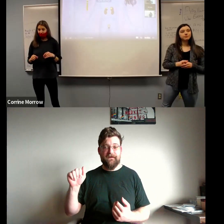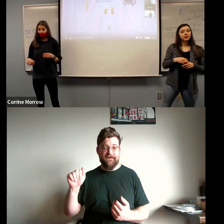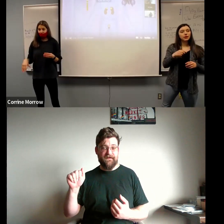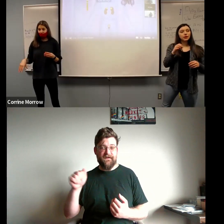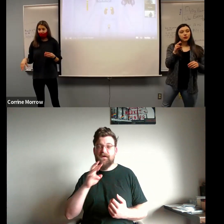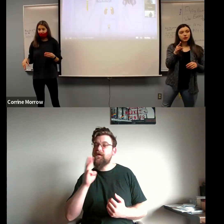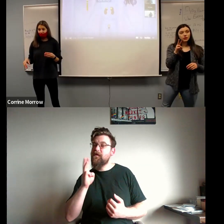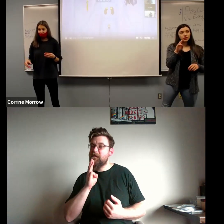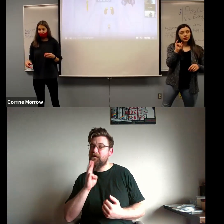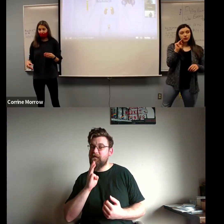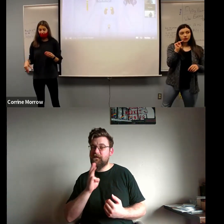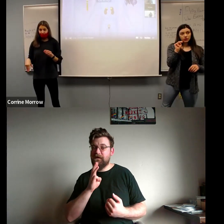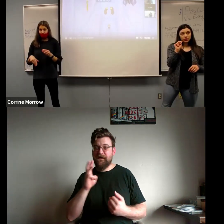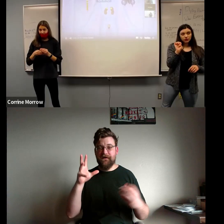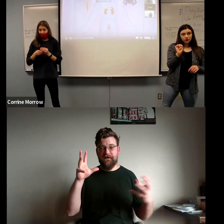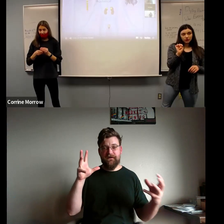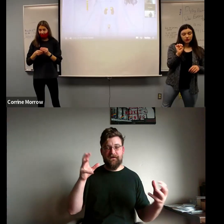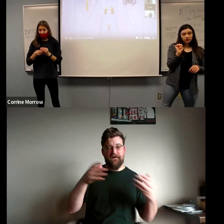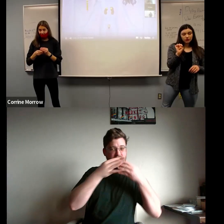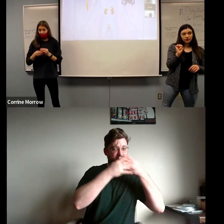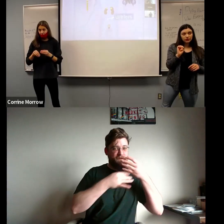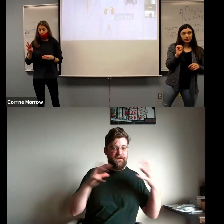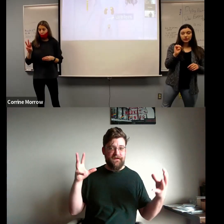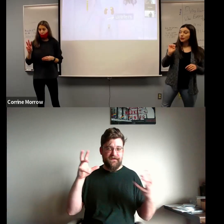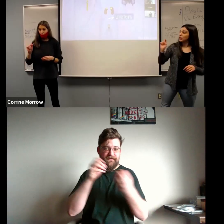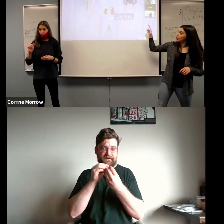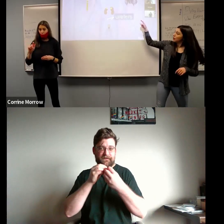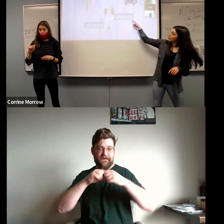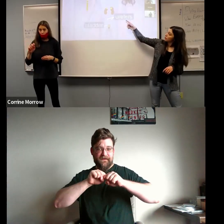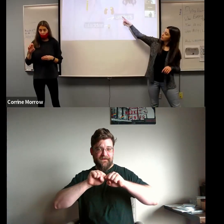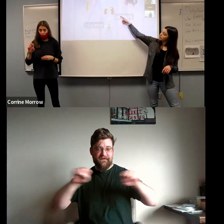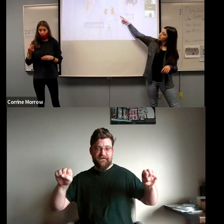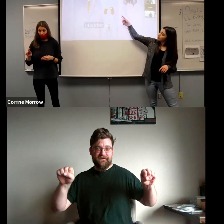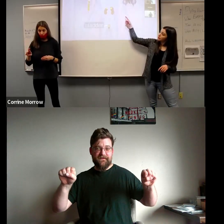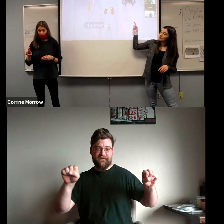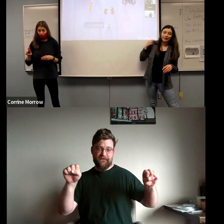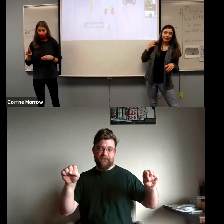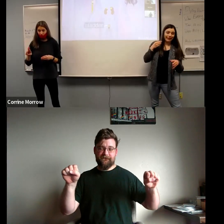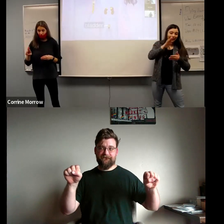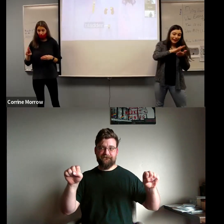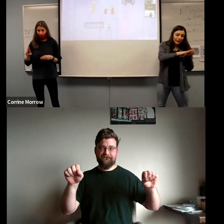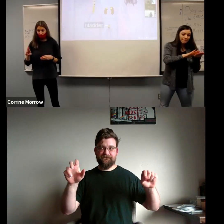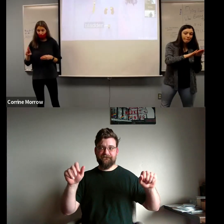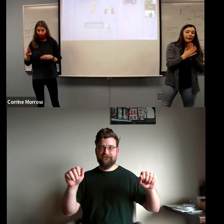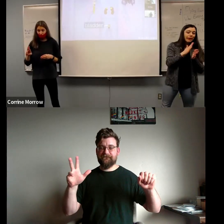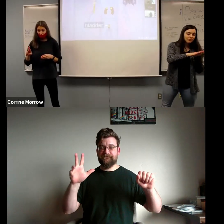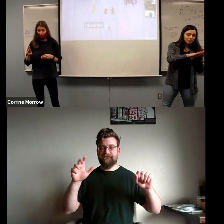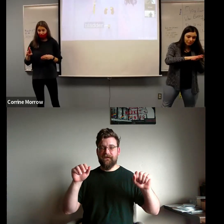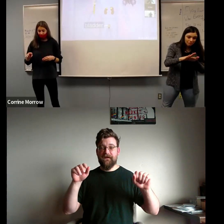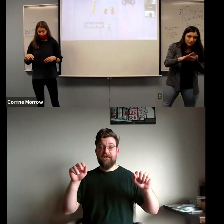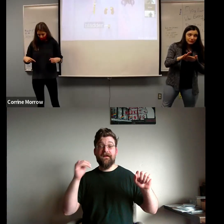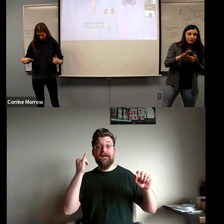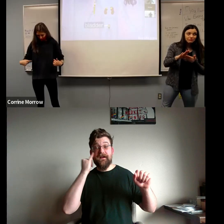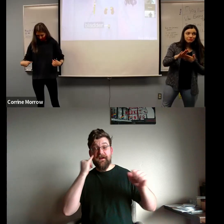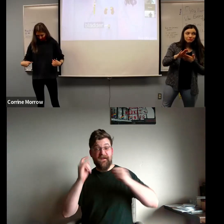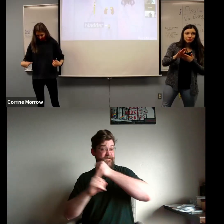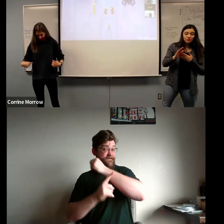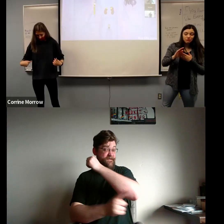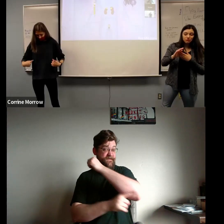passes down two thin tubes called ureters to the bladder. The bladder is a hollow balloon-shaped organ that holds the